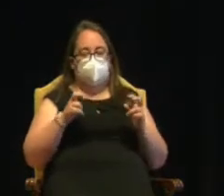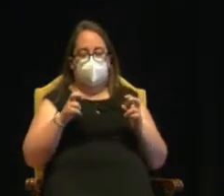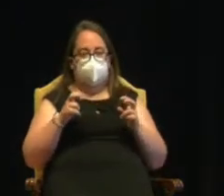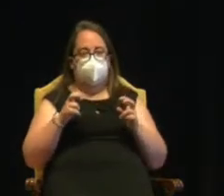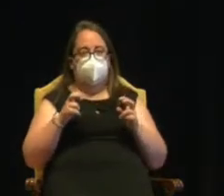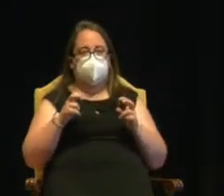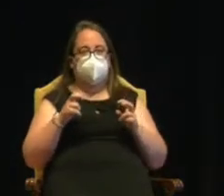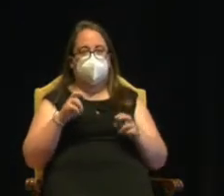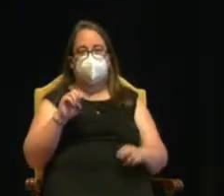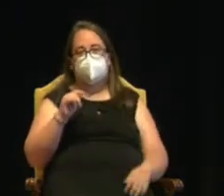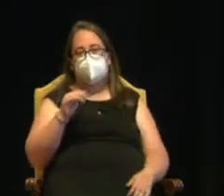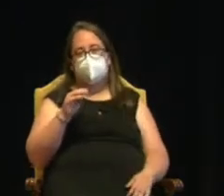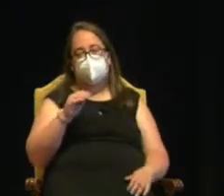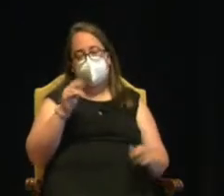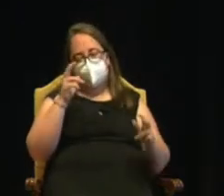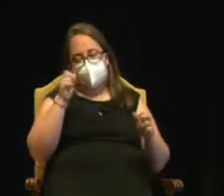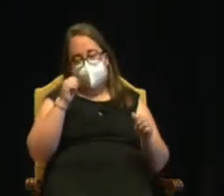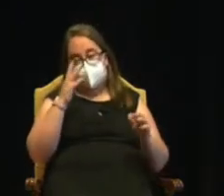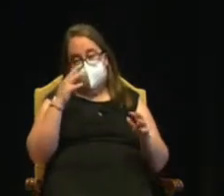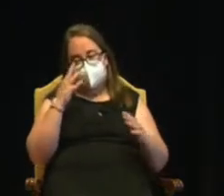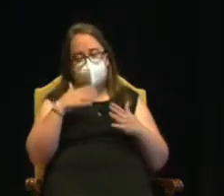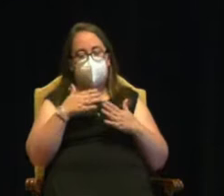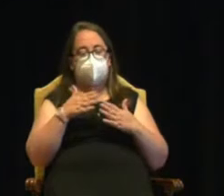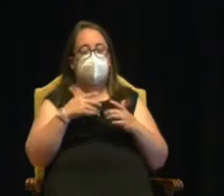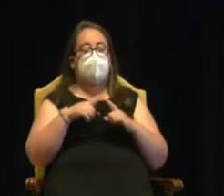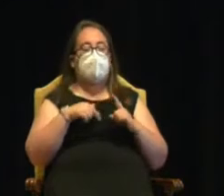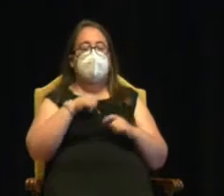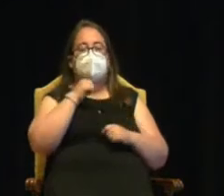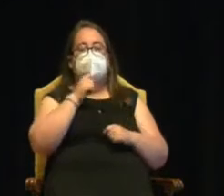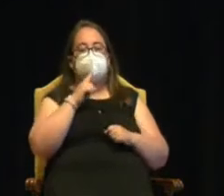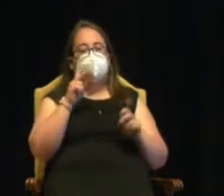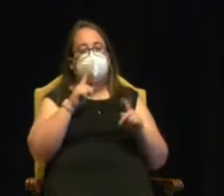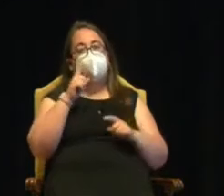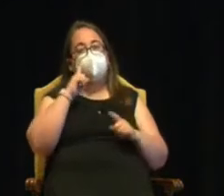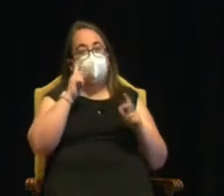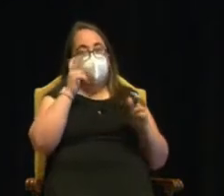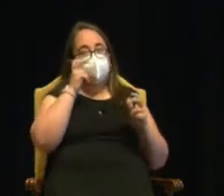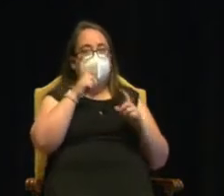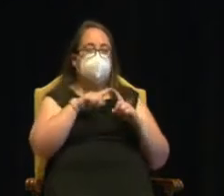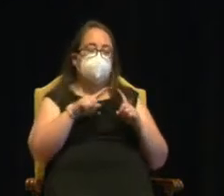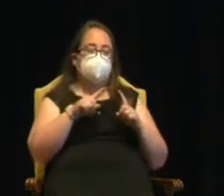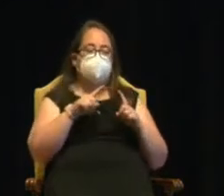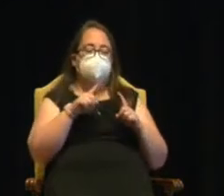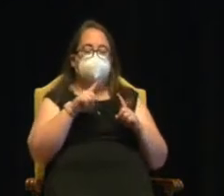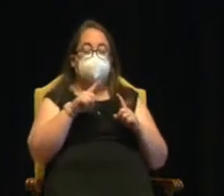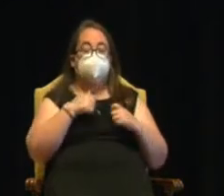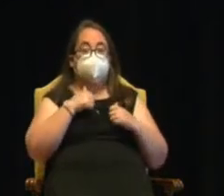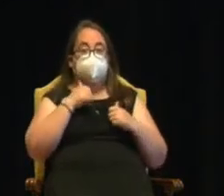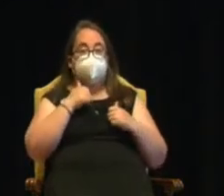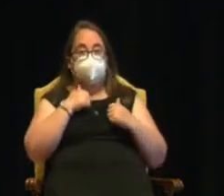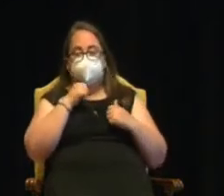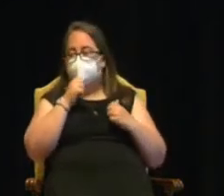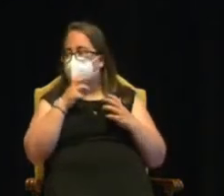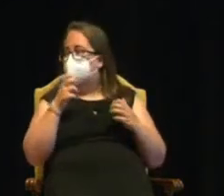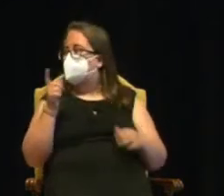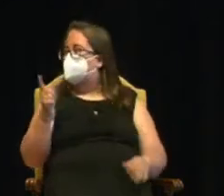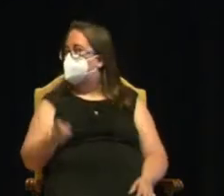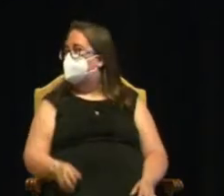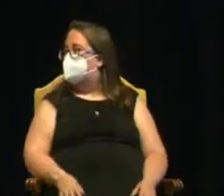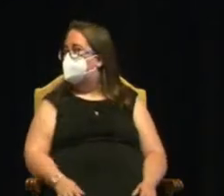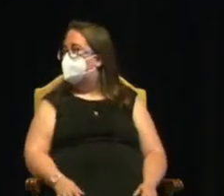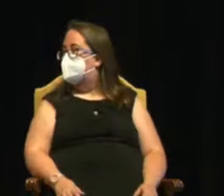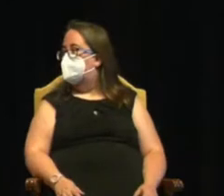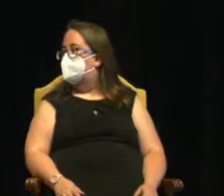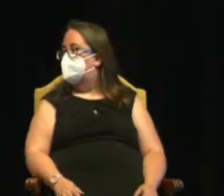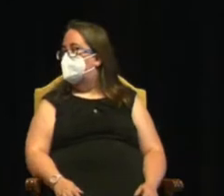devil. And it's crazy anyway. So, but on that show, people think they're evil, but in real life, not so much. Hi, this is about the